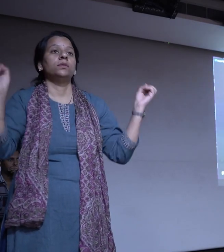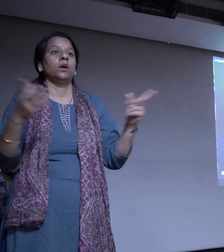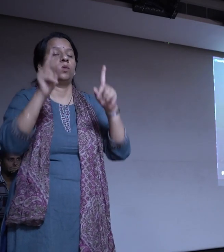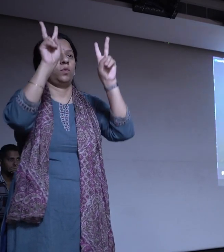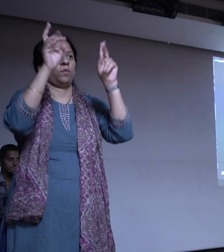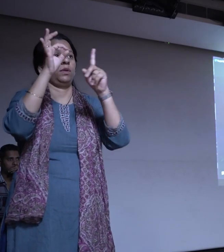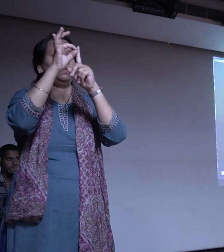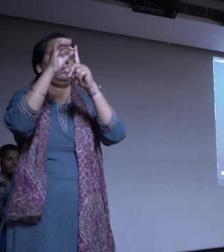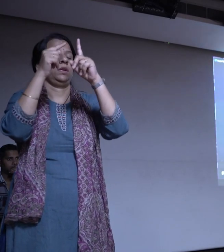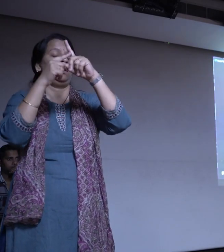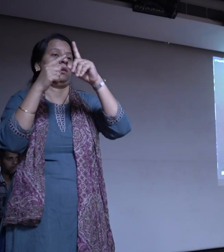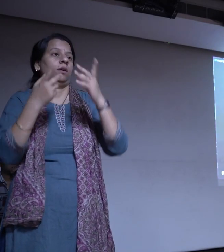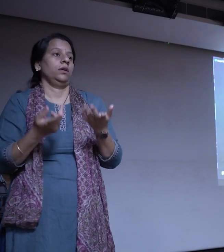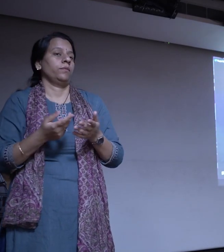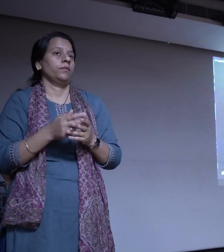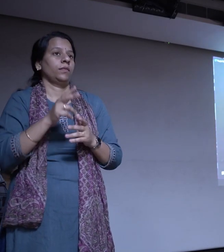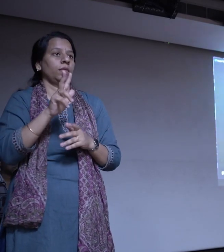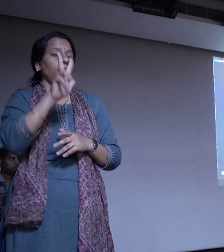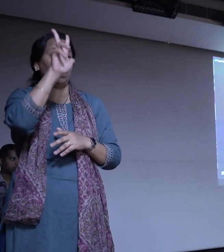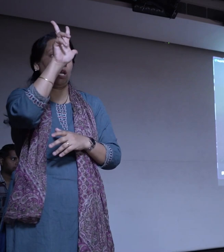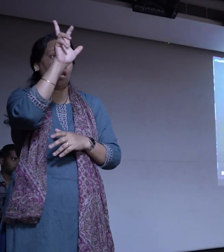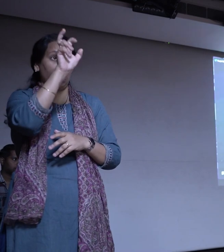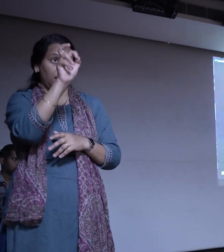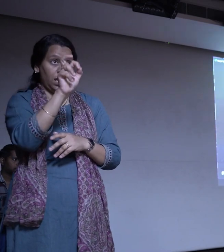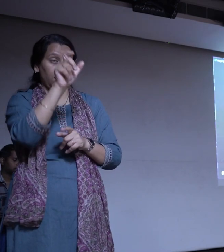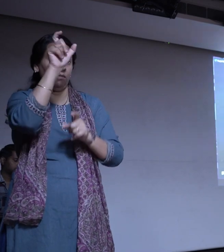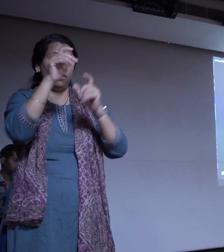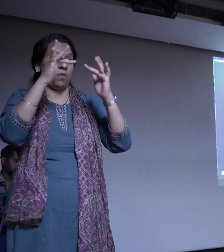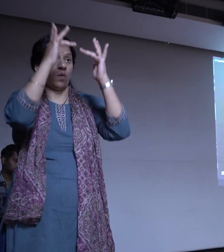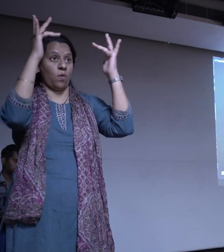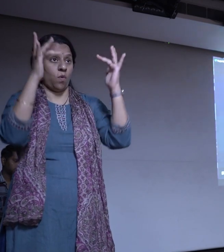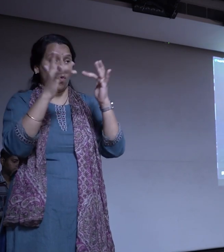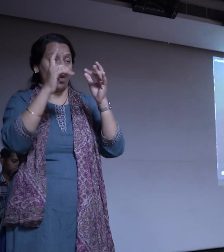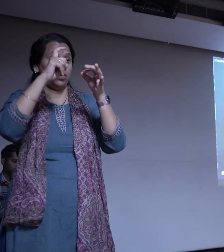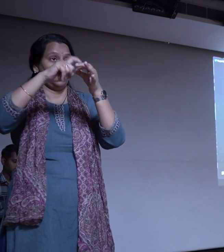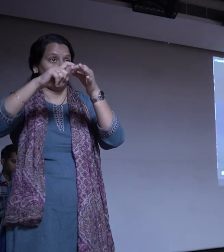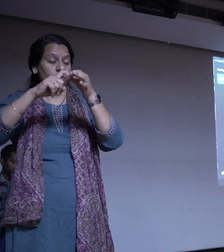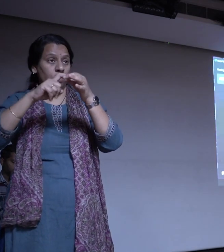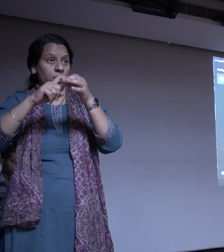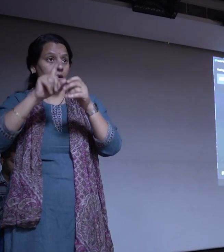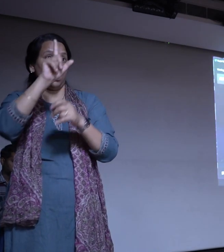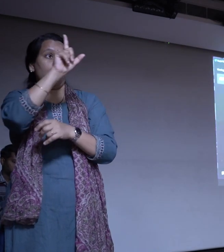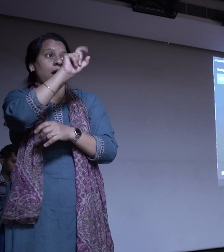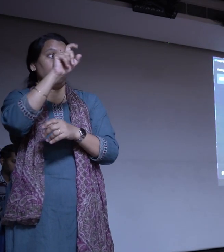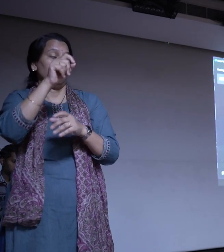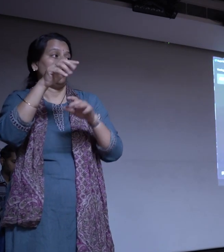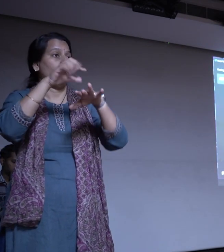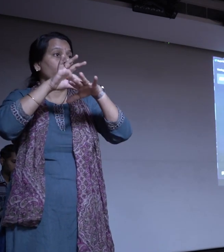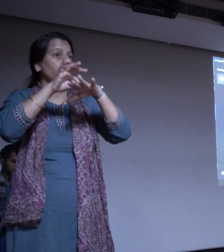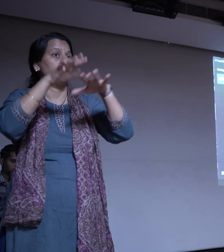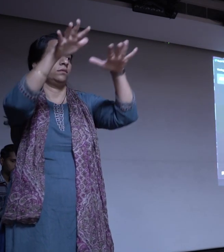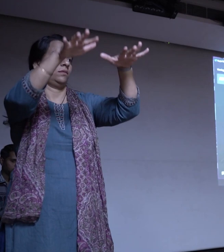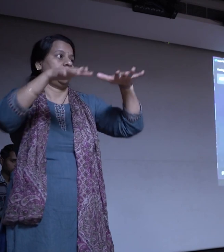presentation uh we have approx 80 people joining us online and more than 100 people are present with us here